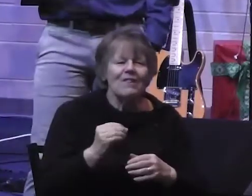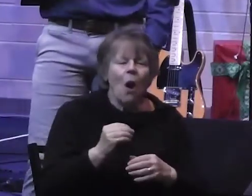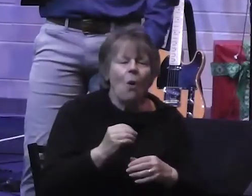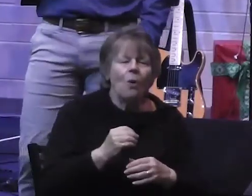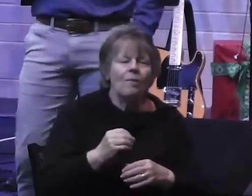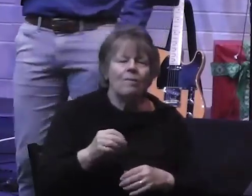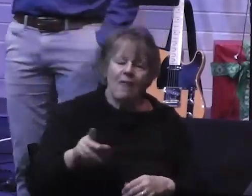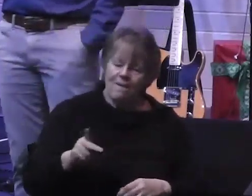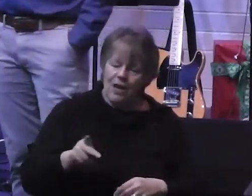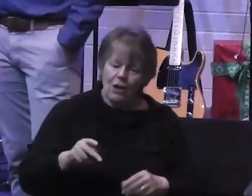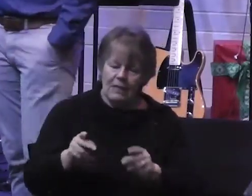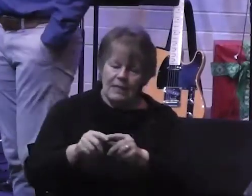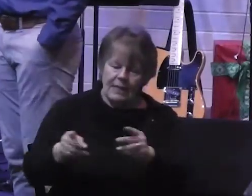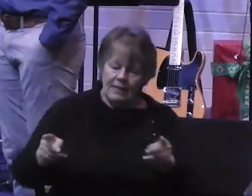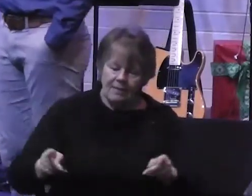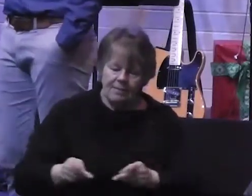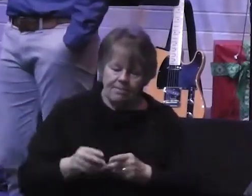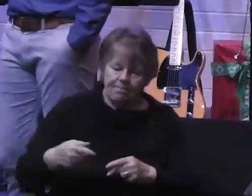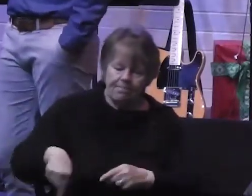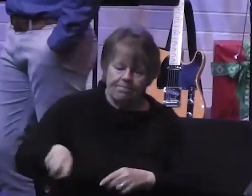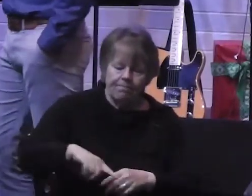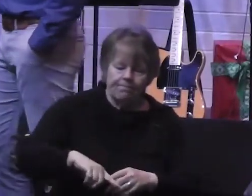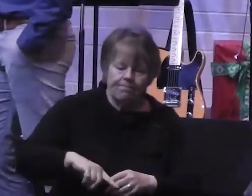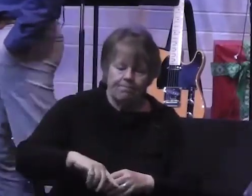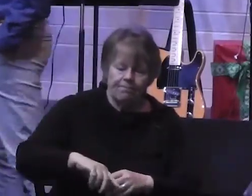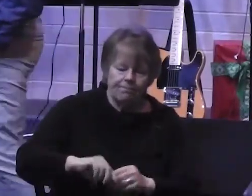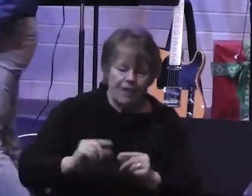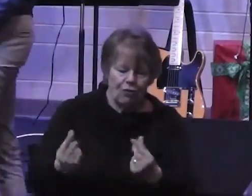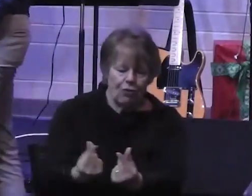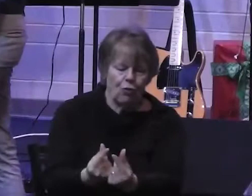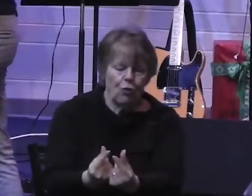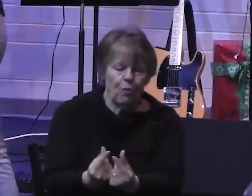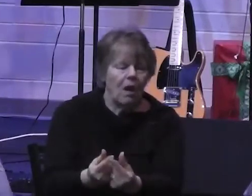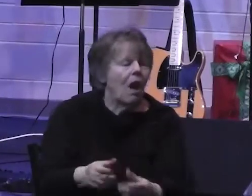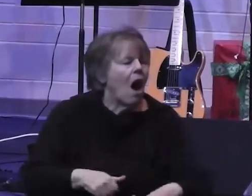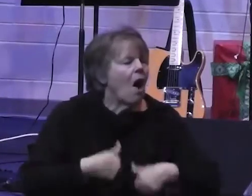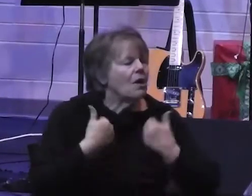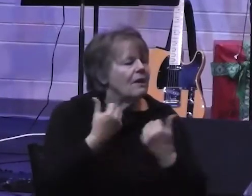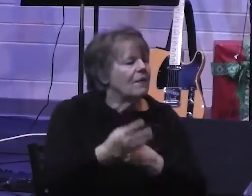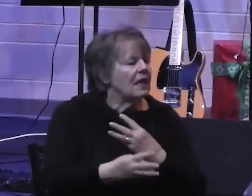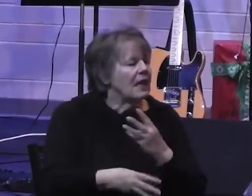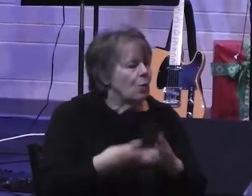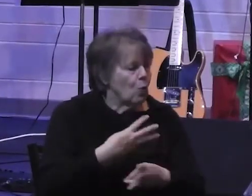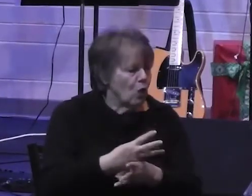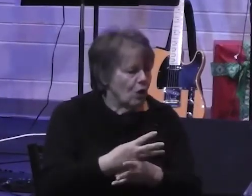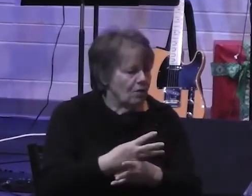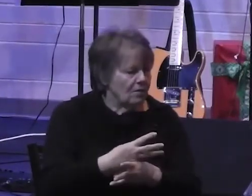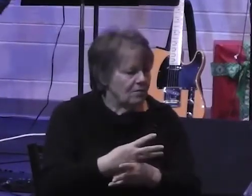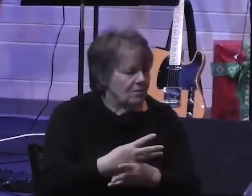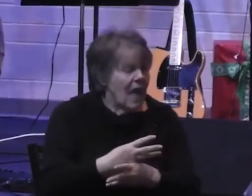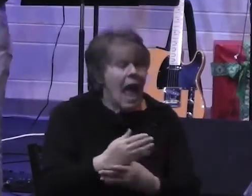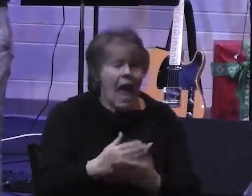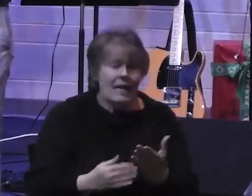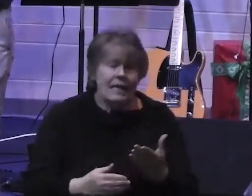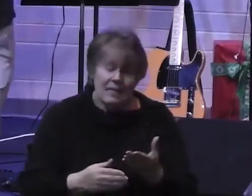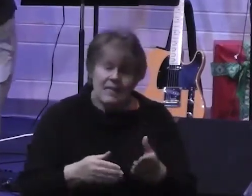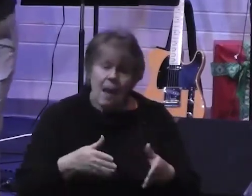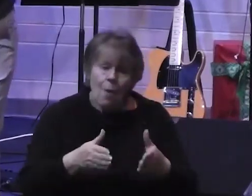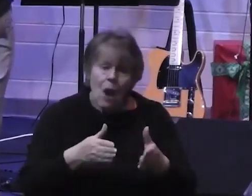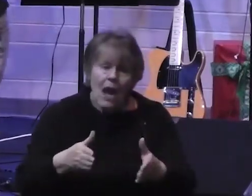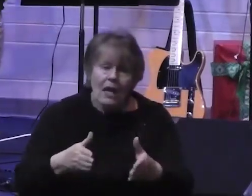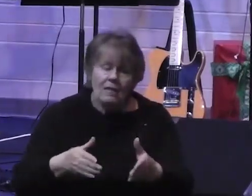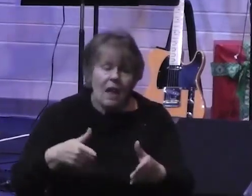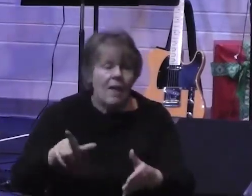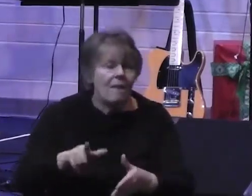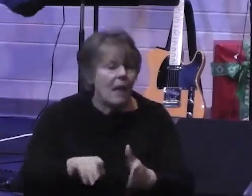So the Pharisees are living in a world and in some ways creating a world where everybody's expected